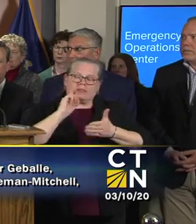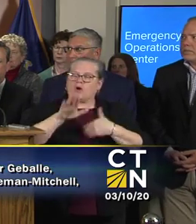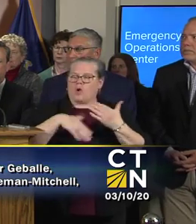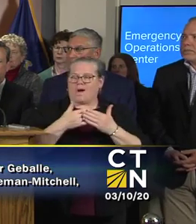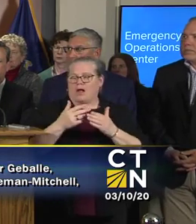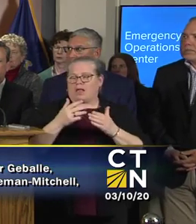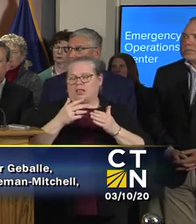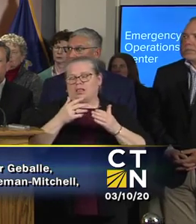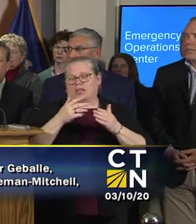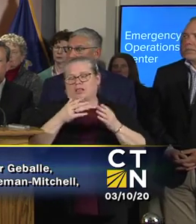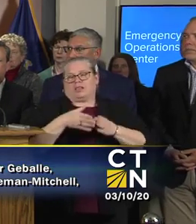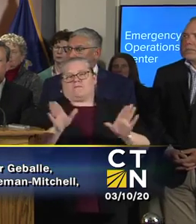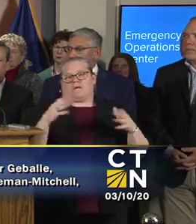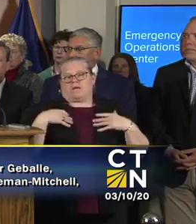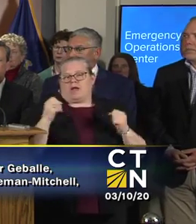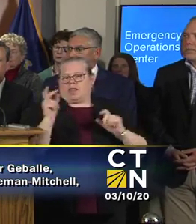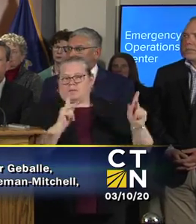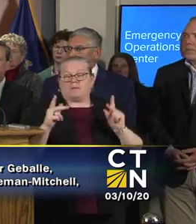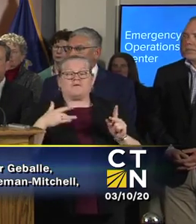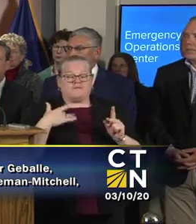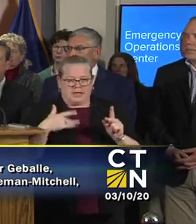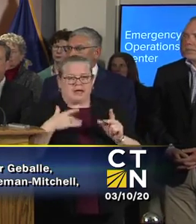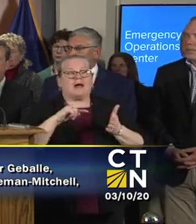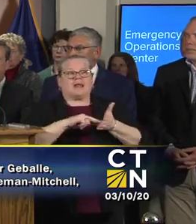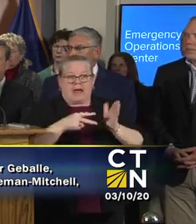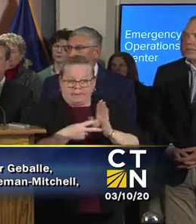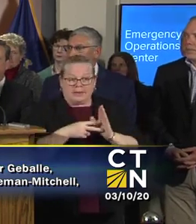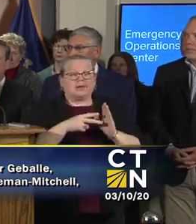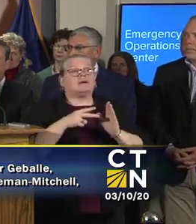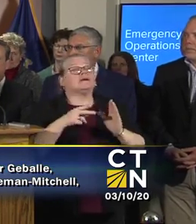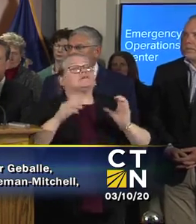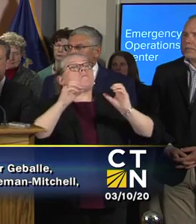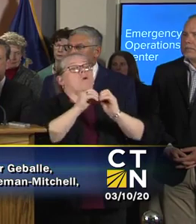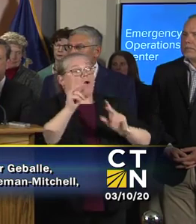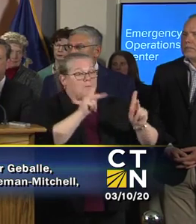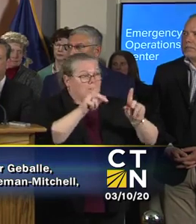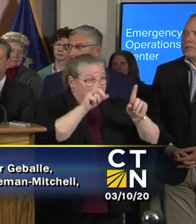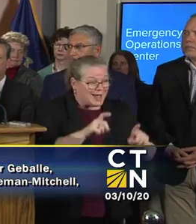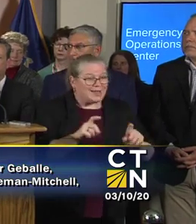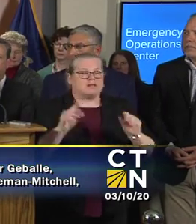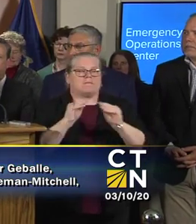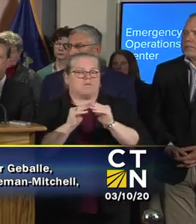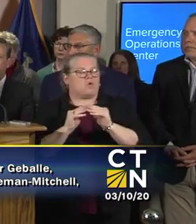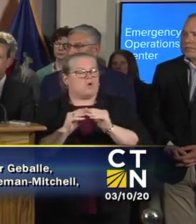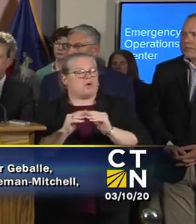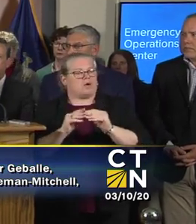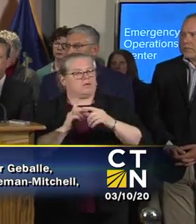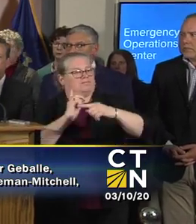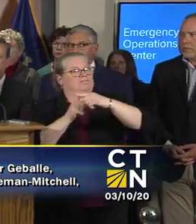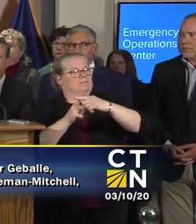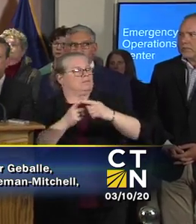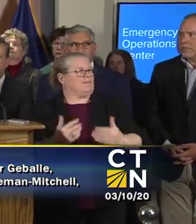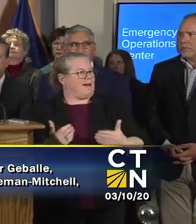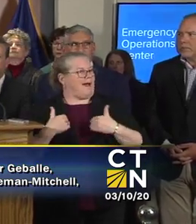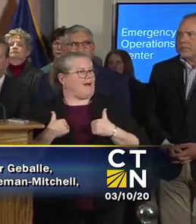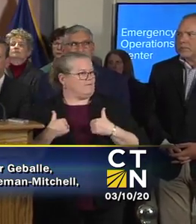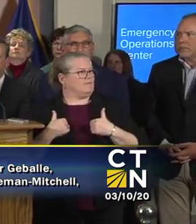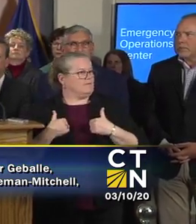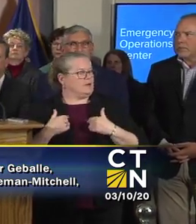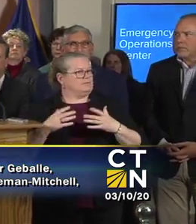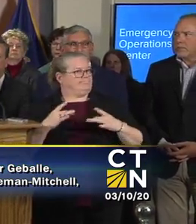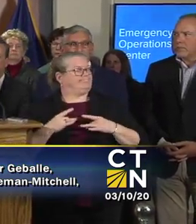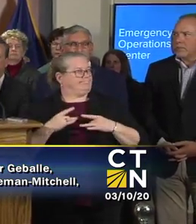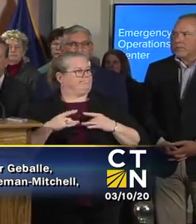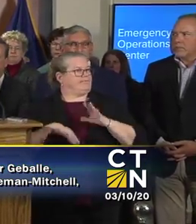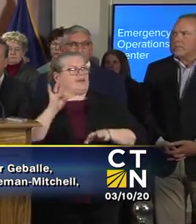confident that what that will show us is a lot of additional positive tests. As we've discussed for several days, we were operating under the assumption that we have community spread at